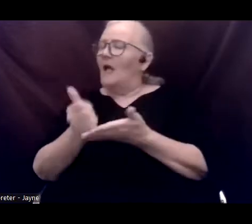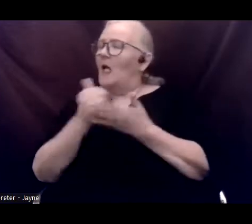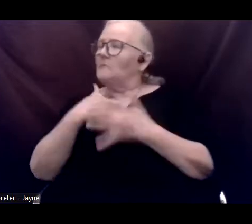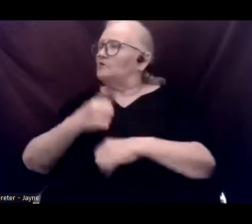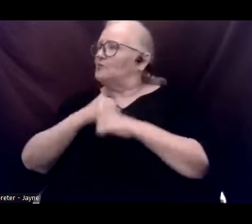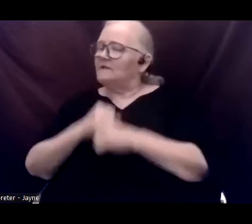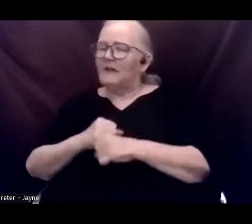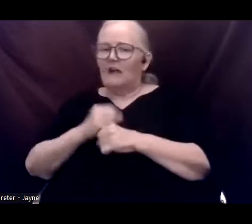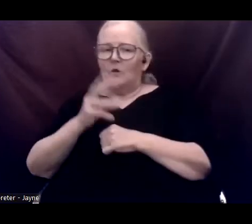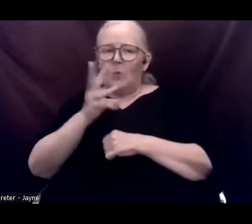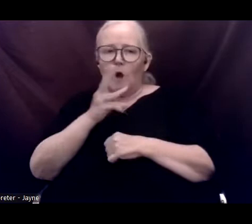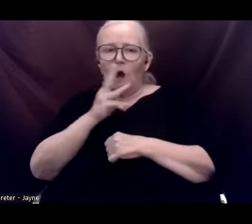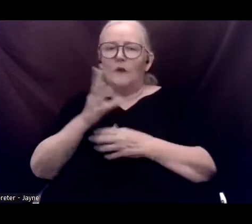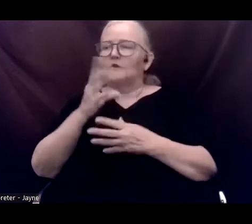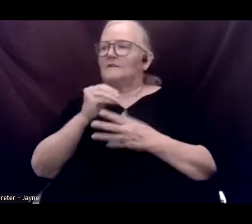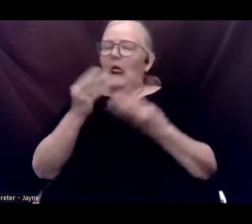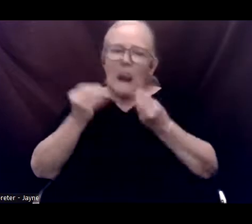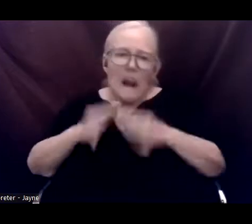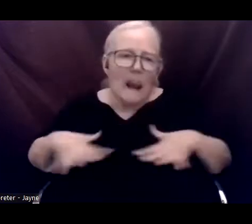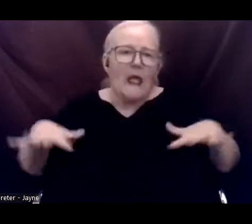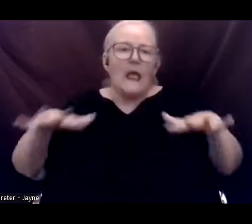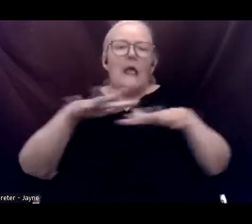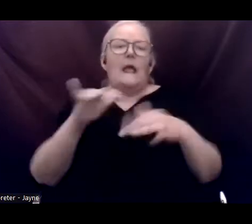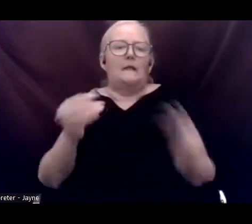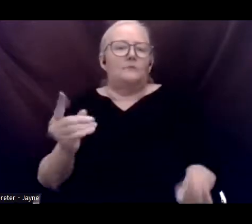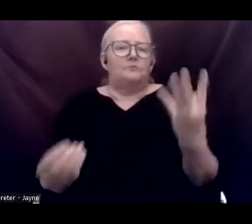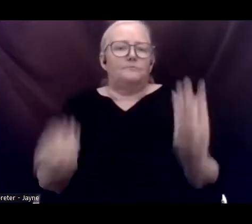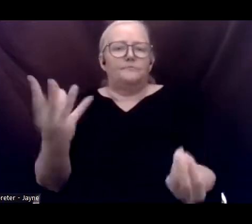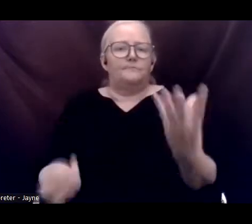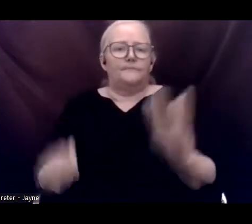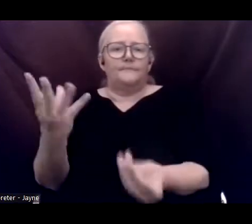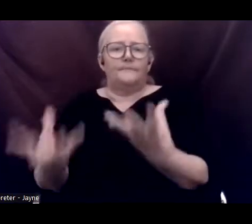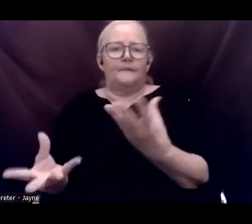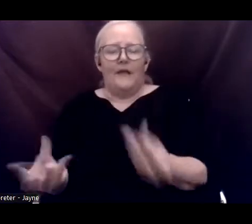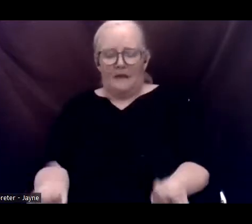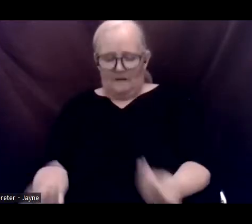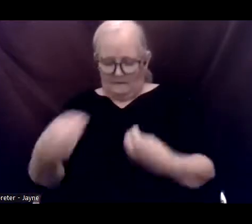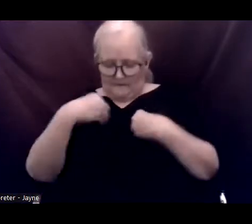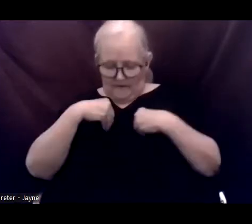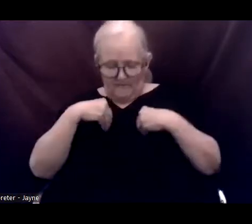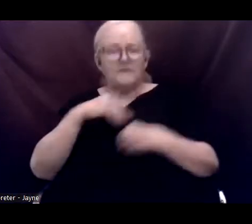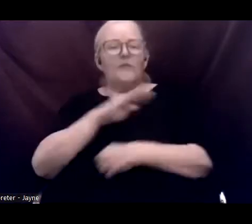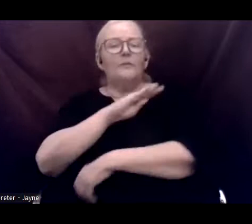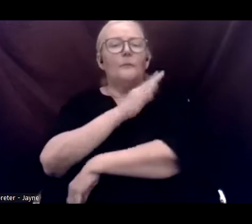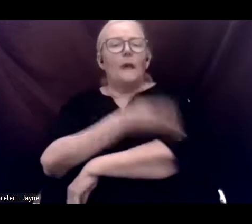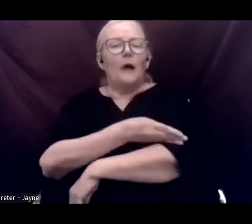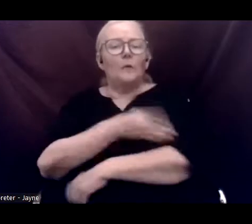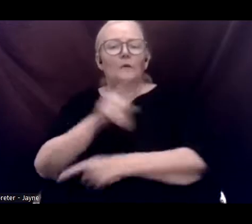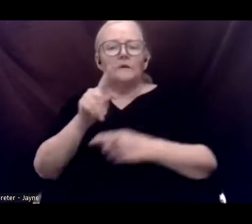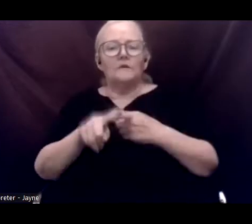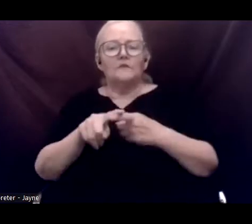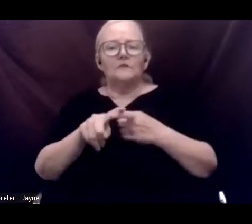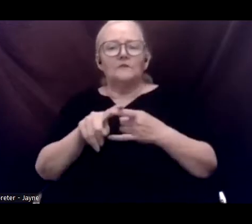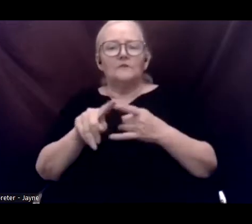these wild lands you open on. Instill in us the powers to contain the ooze